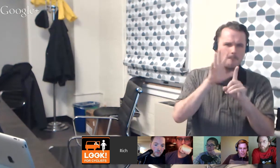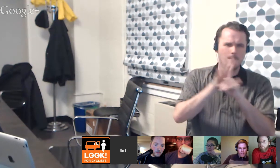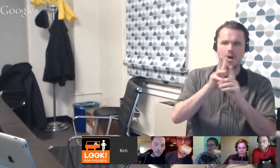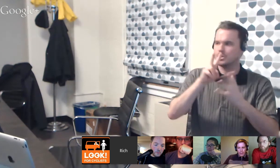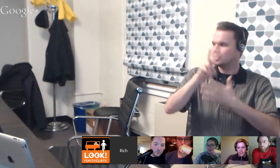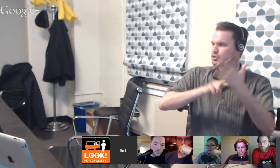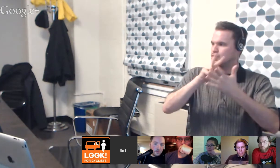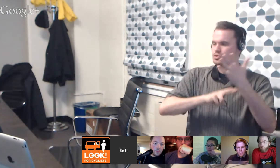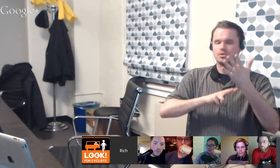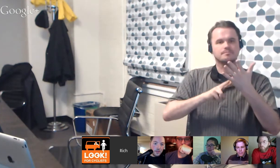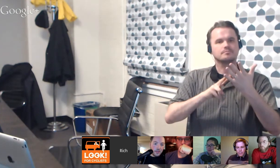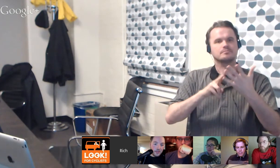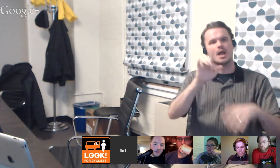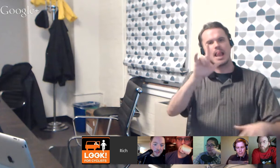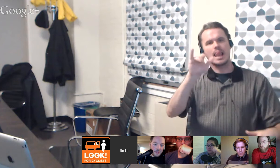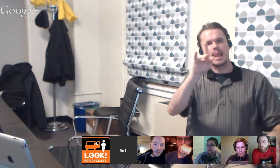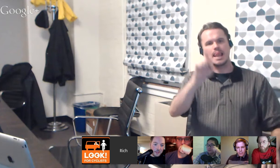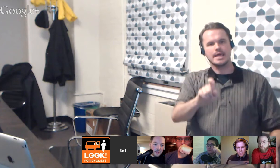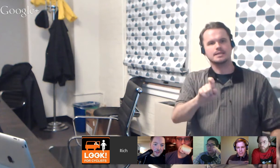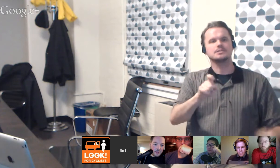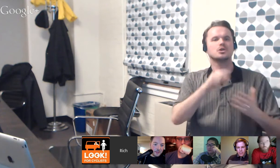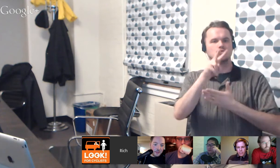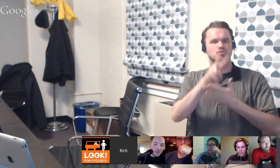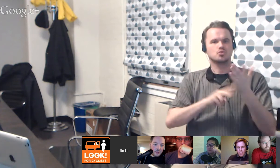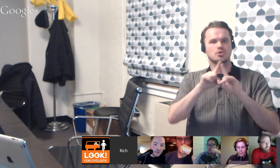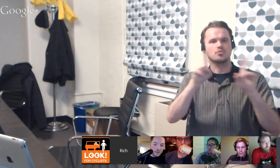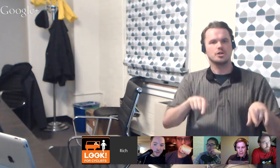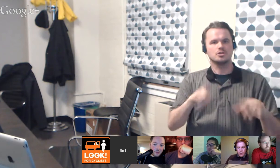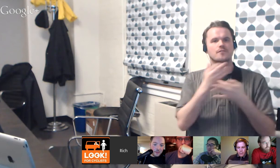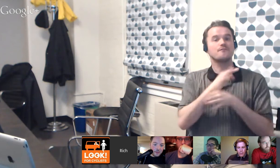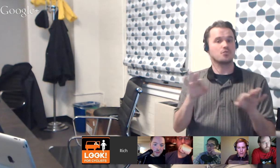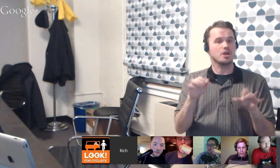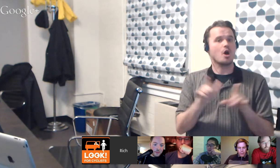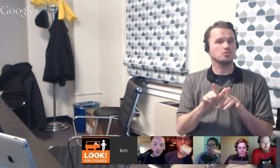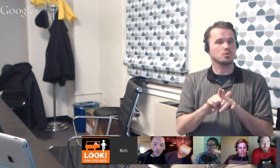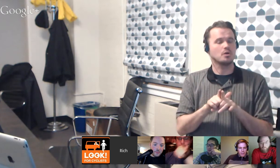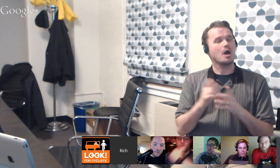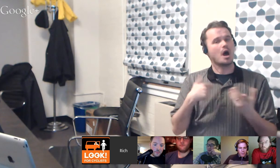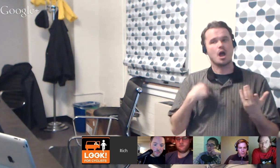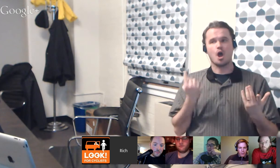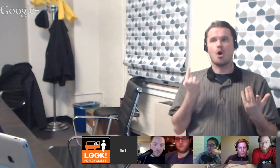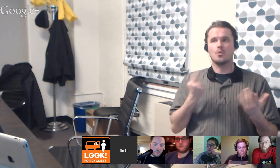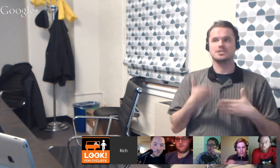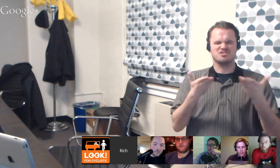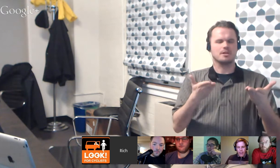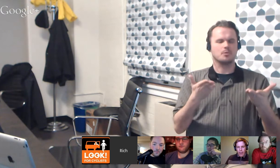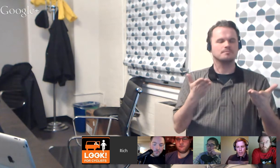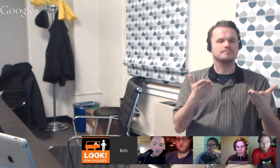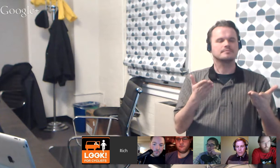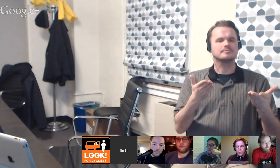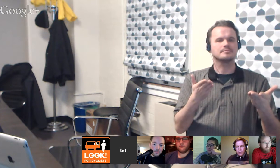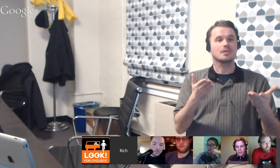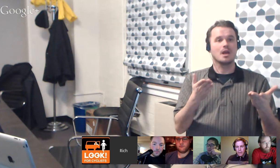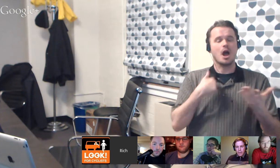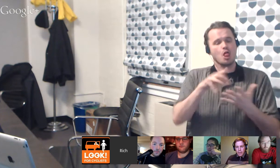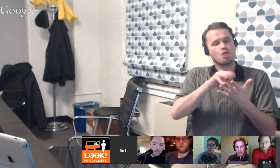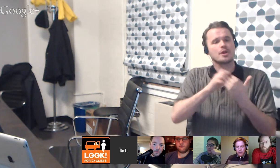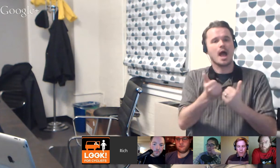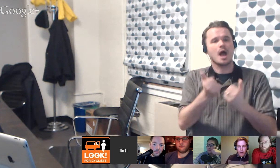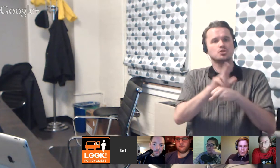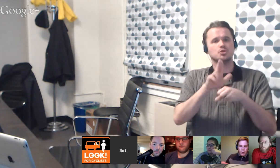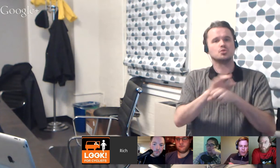And then on Linux, I do believe that there's some free screen readers as well. So I always suggest that people start learning how to use a screen